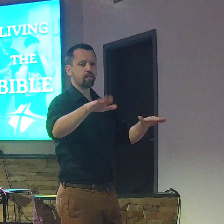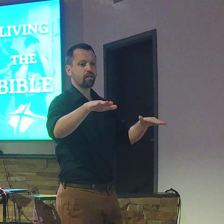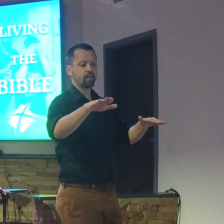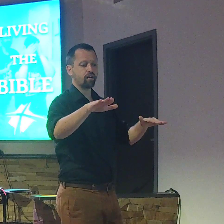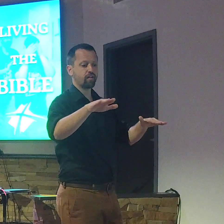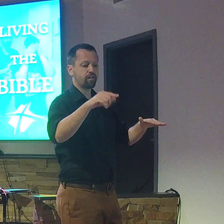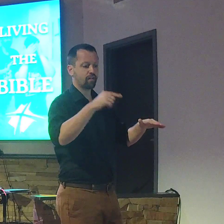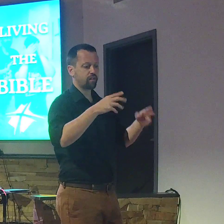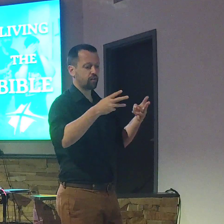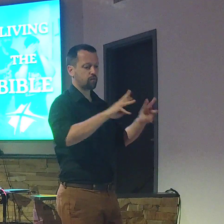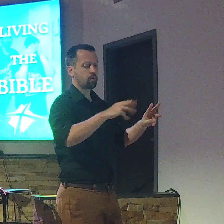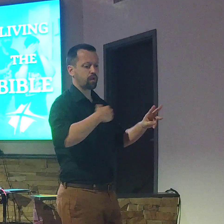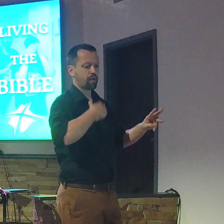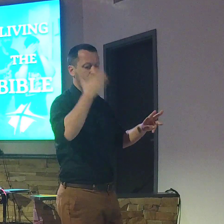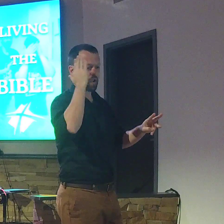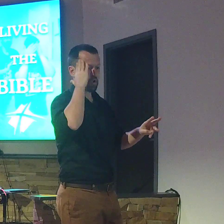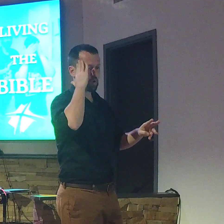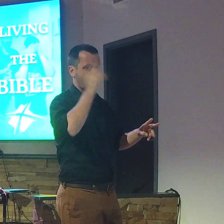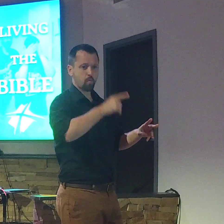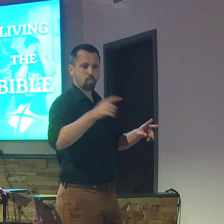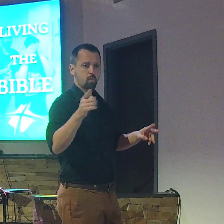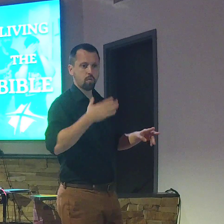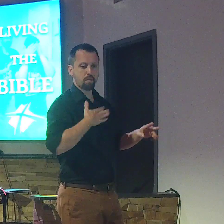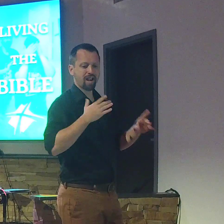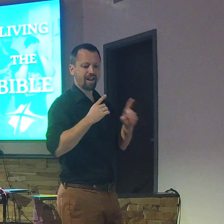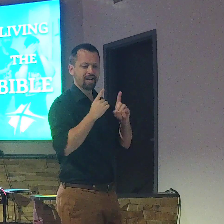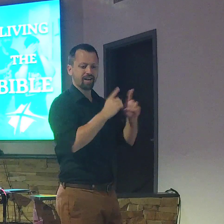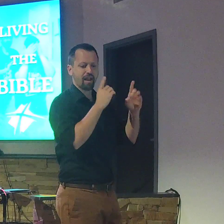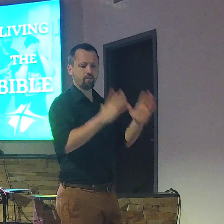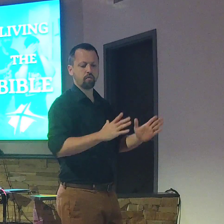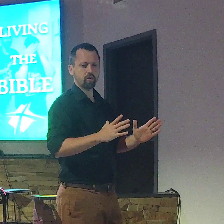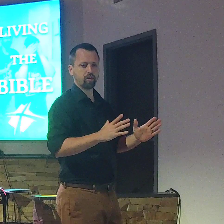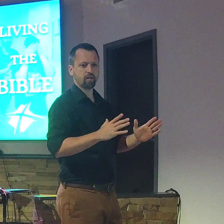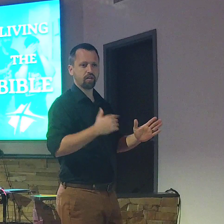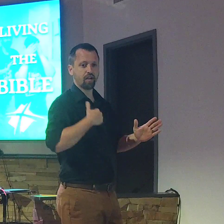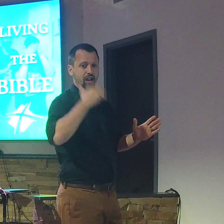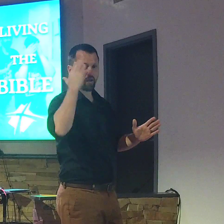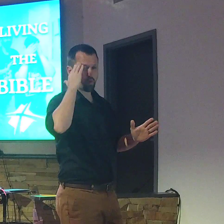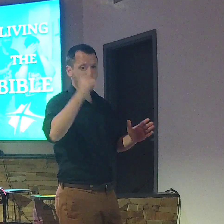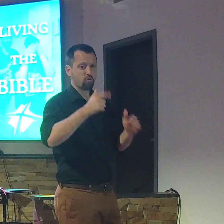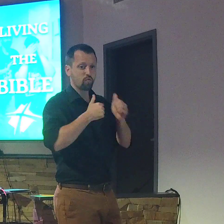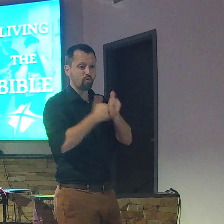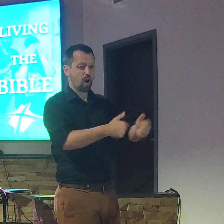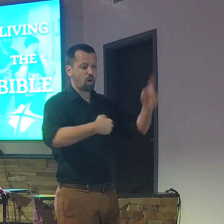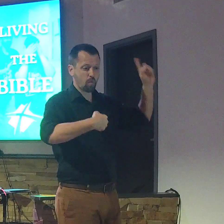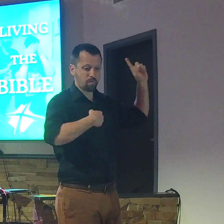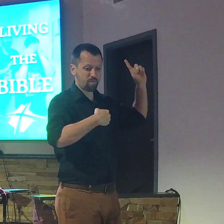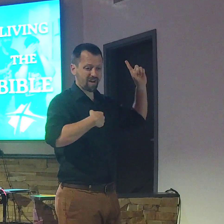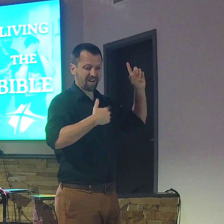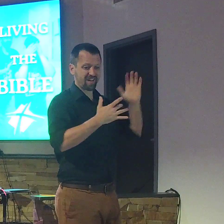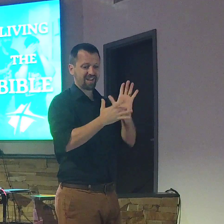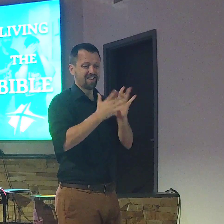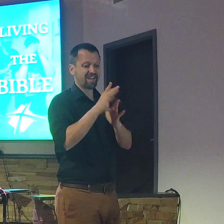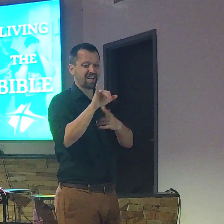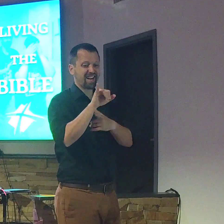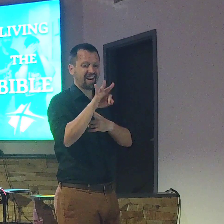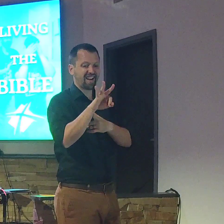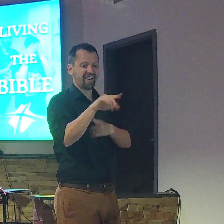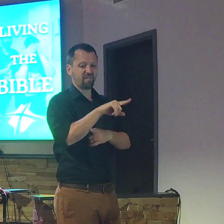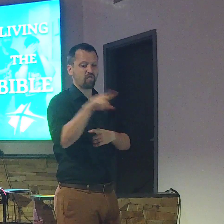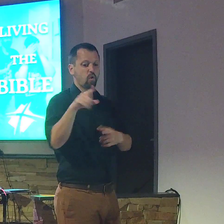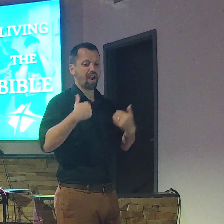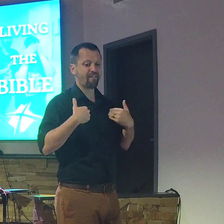way I will know if you are one of my disciples. I'll know that you are a follower of me," Jesus said, "if you